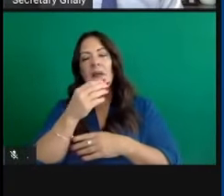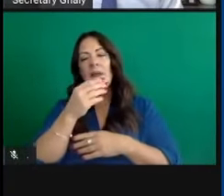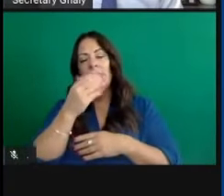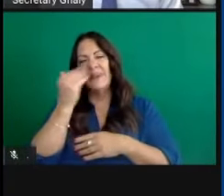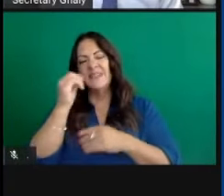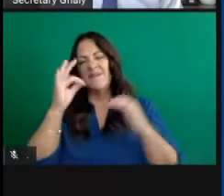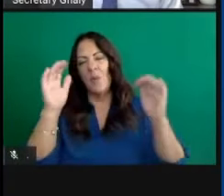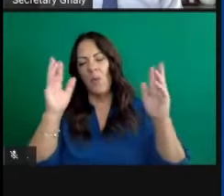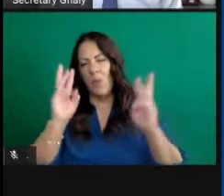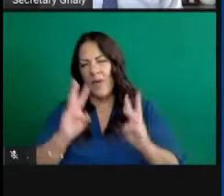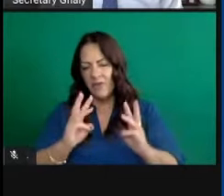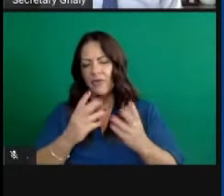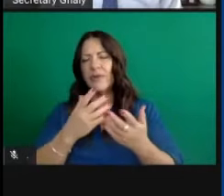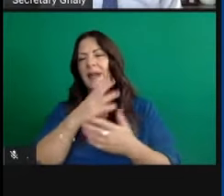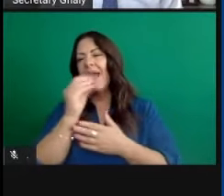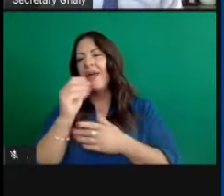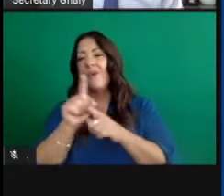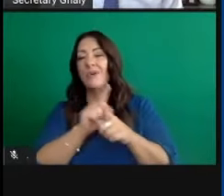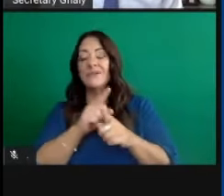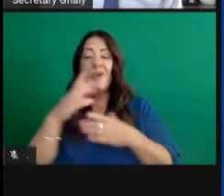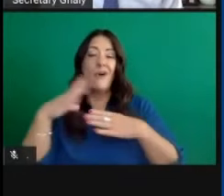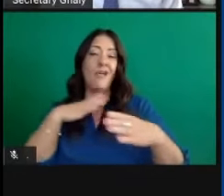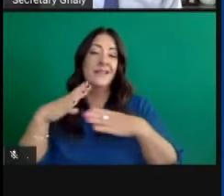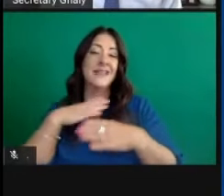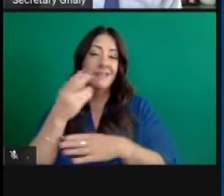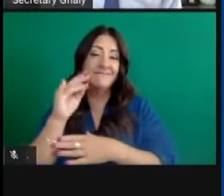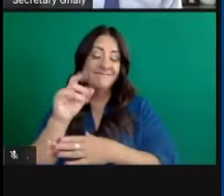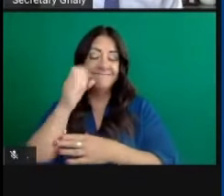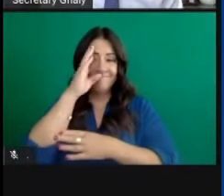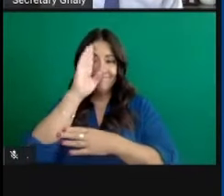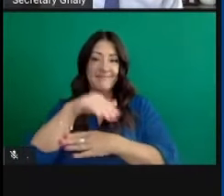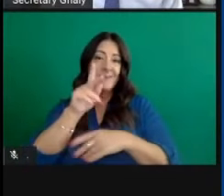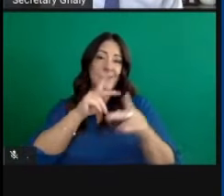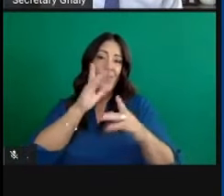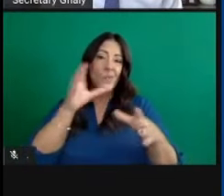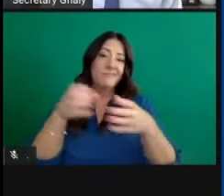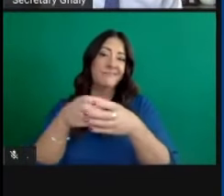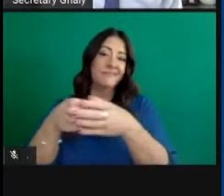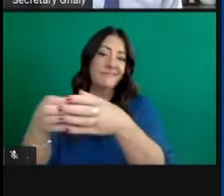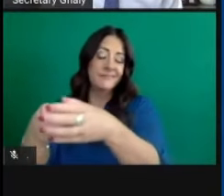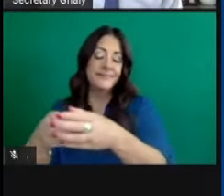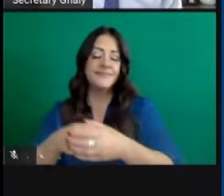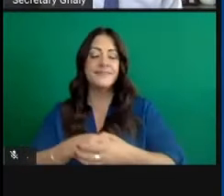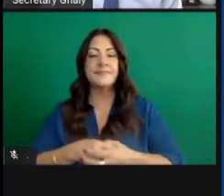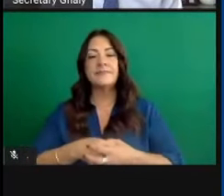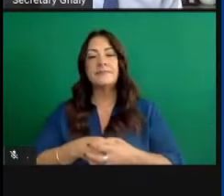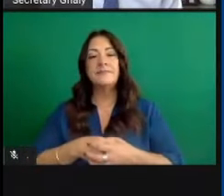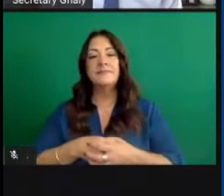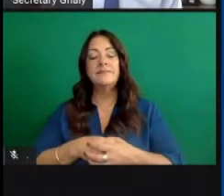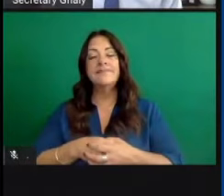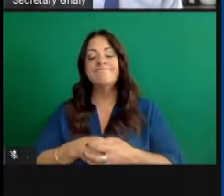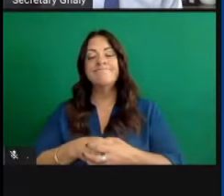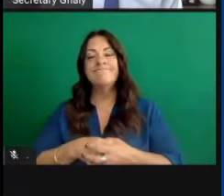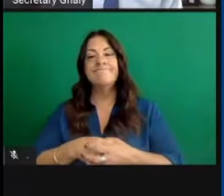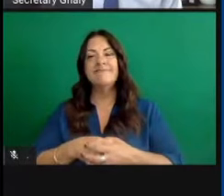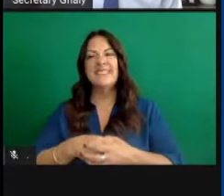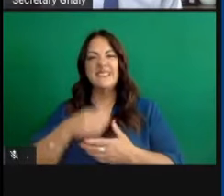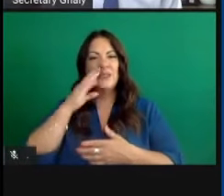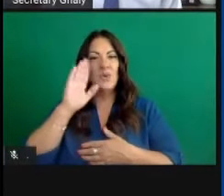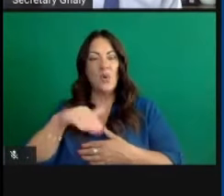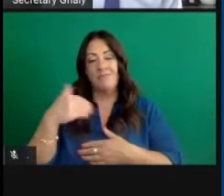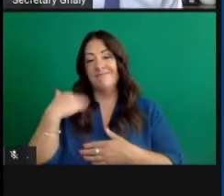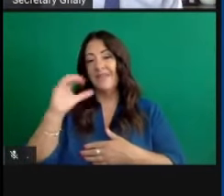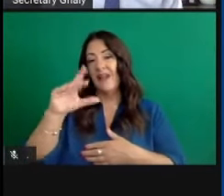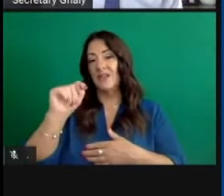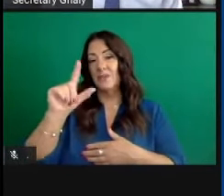And just a reminder that over the past couple of weeks, we've seen this uptick. Say on October 20th,